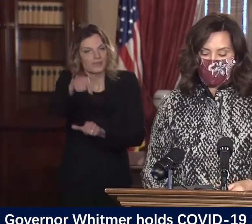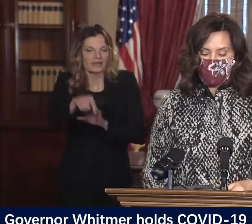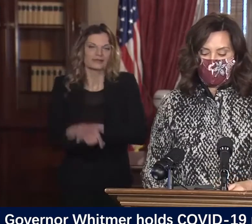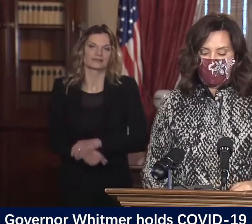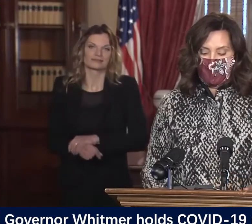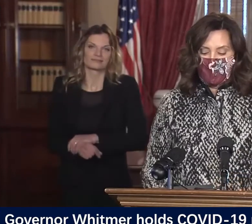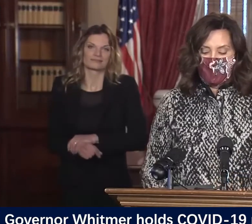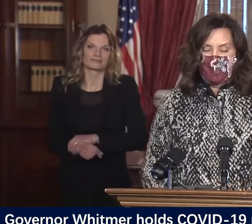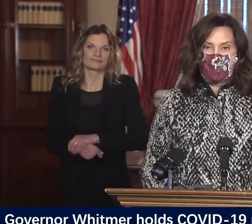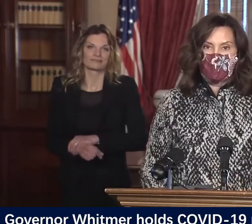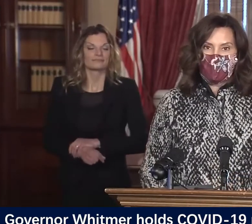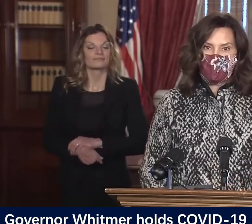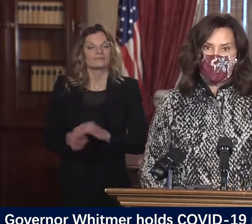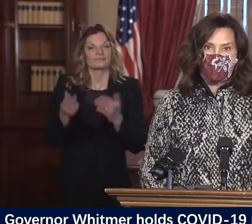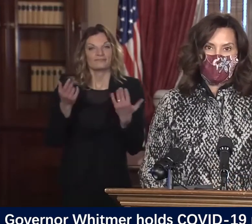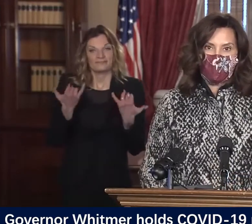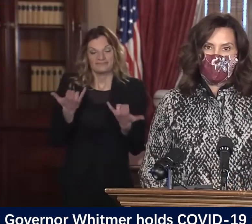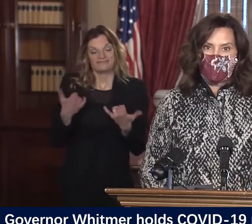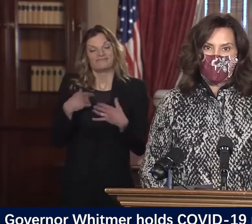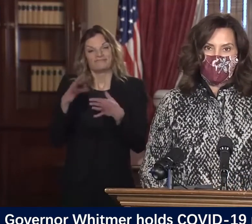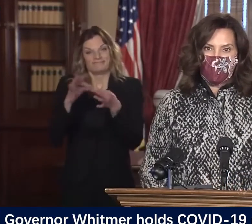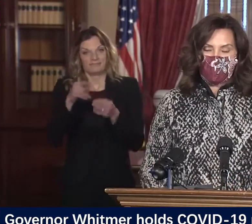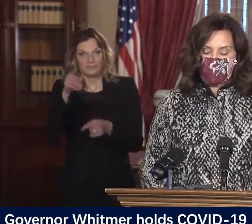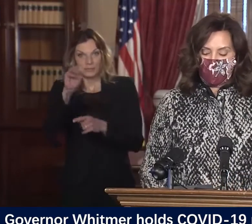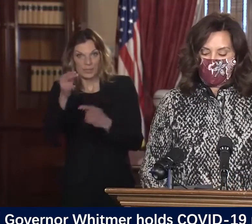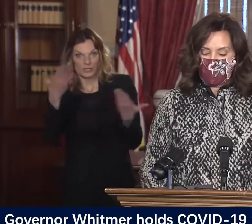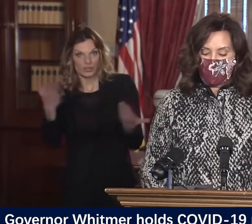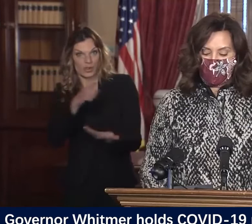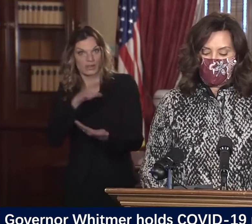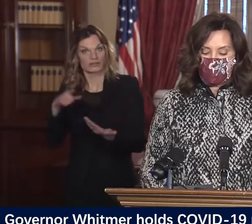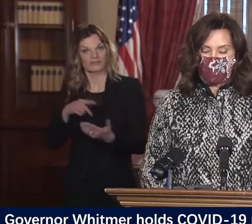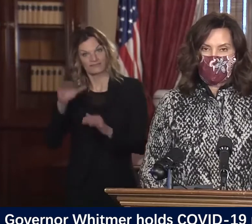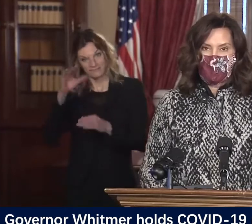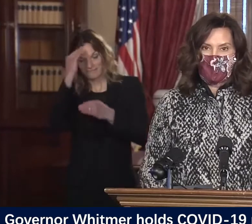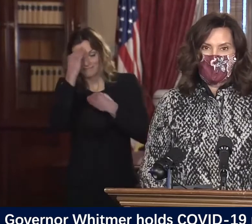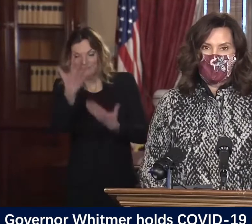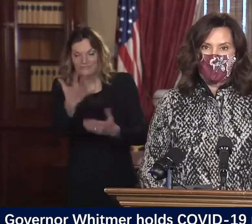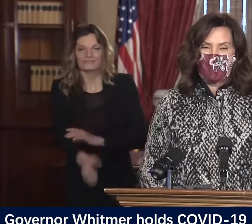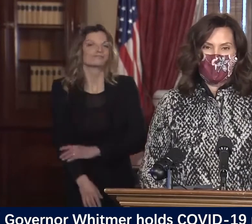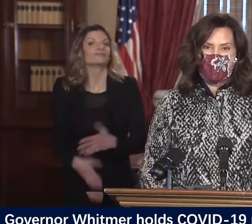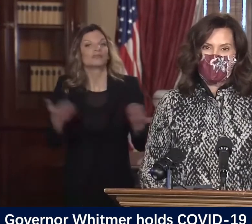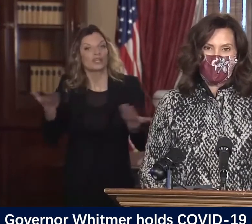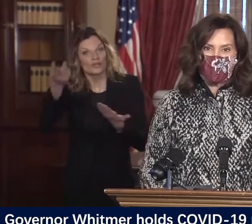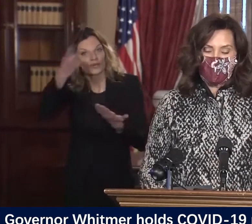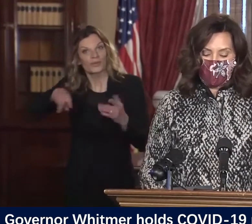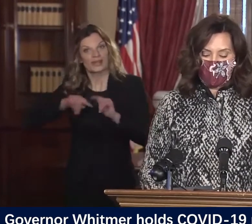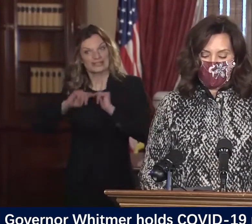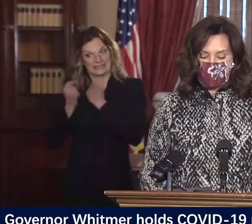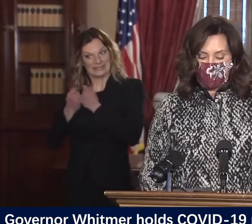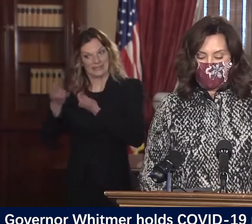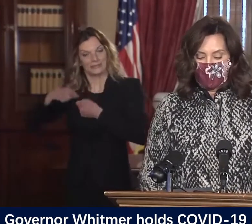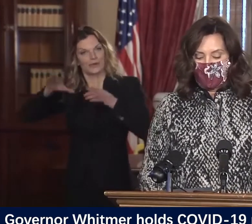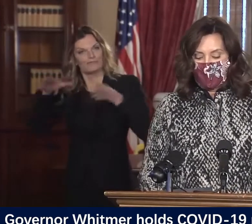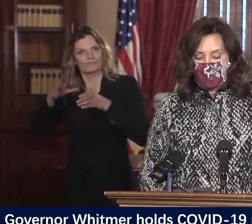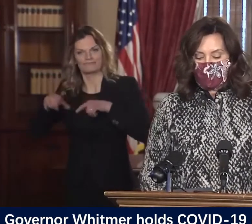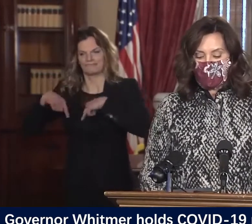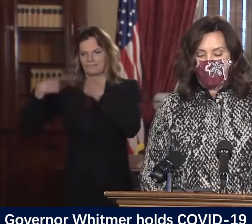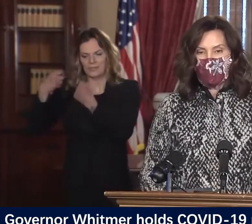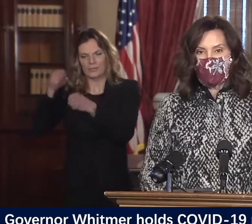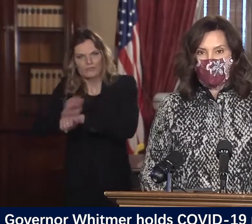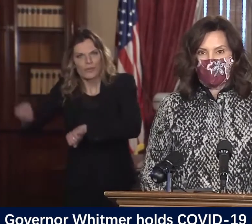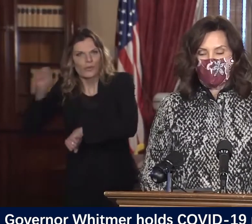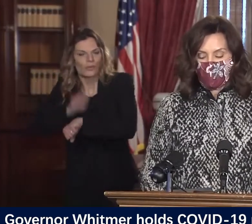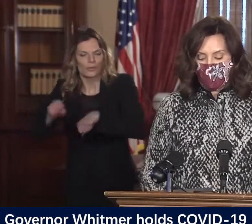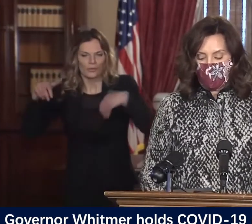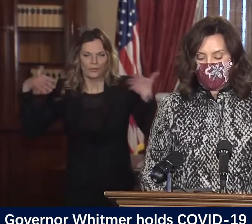legislature. My administration has been working hard to fight this virus, but we can't do it alone. This year,